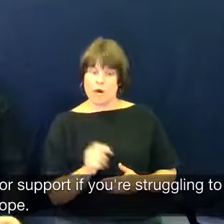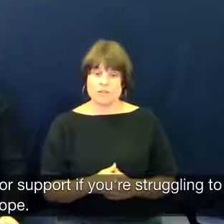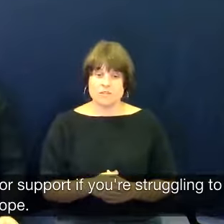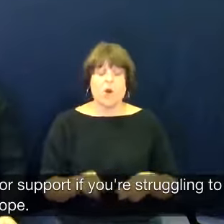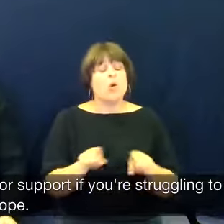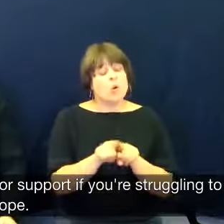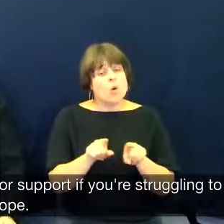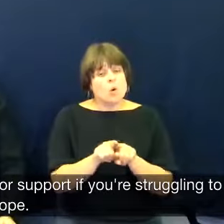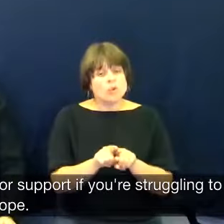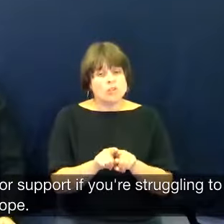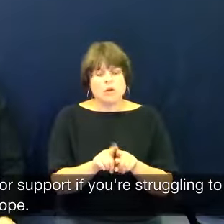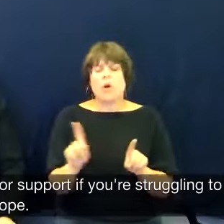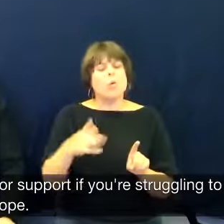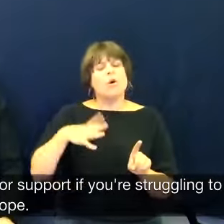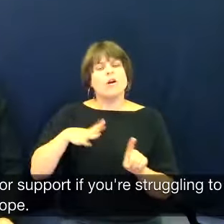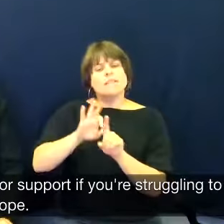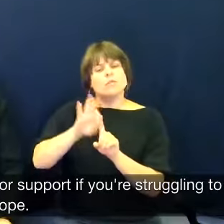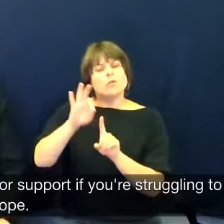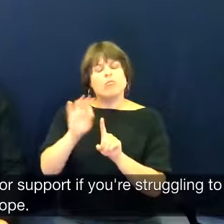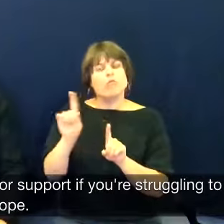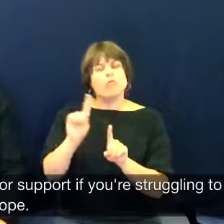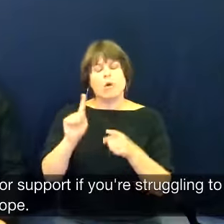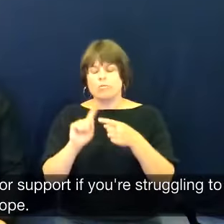areas that need improvement.